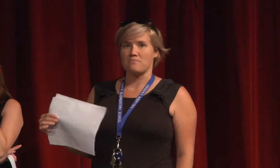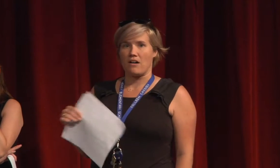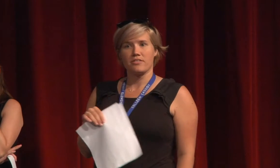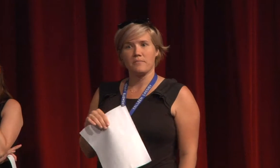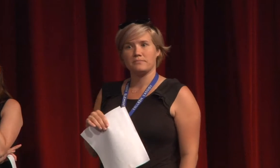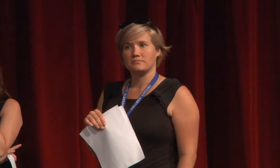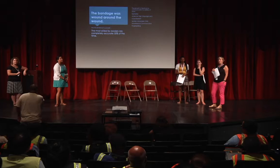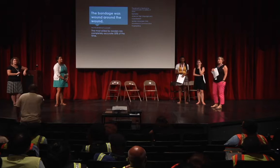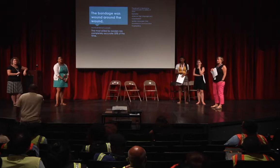mouth.